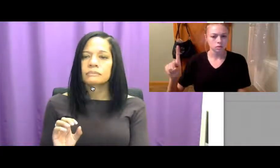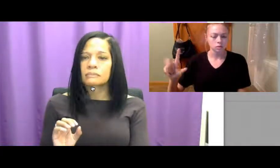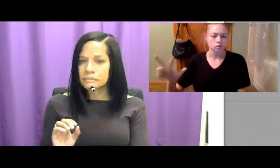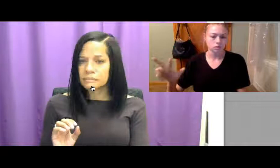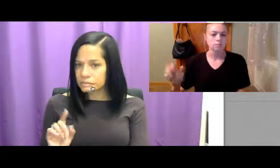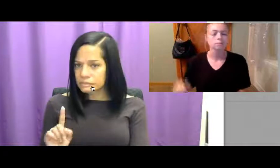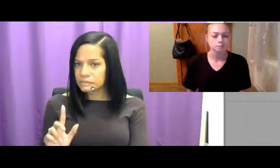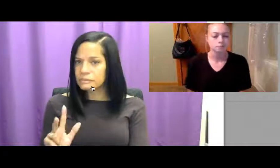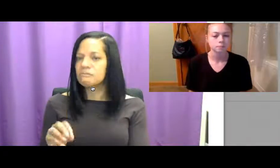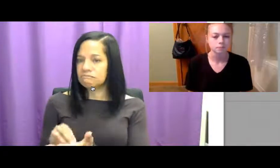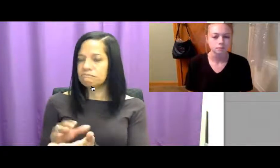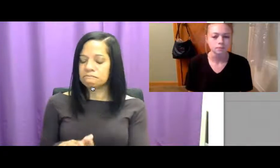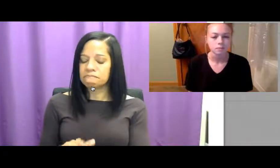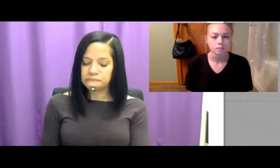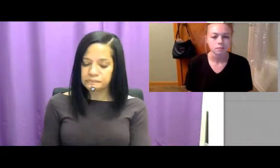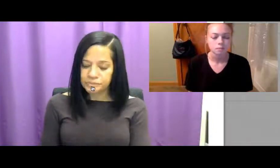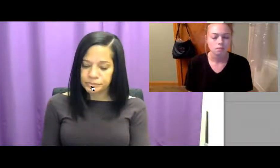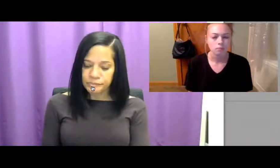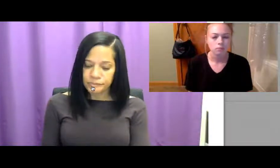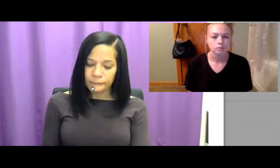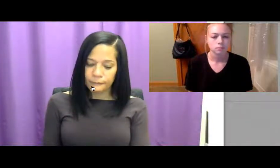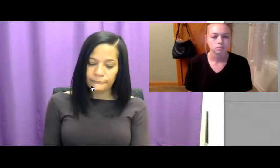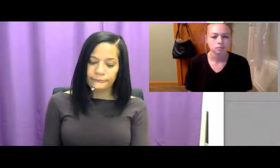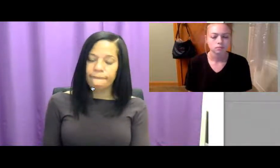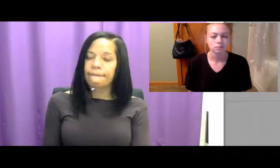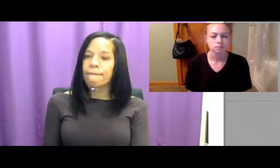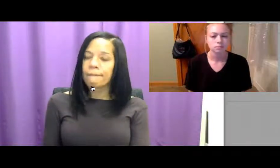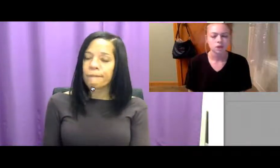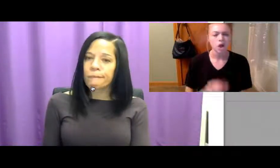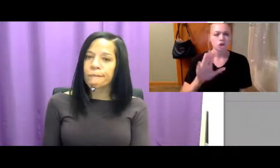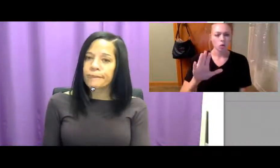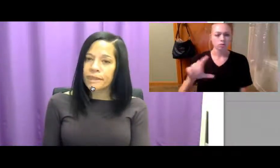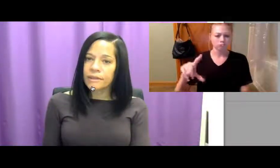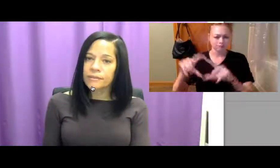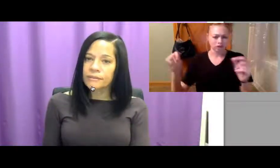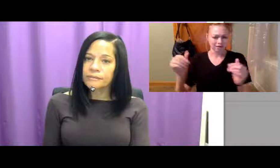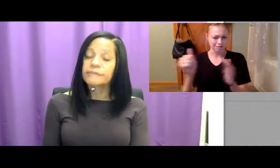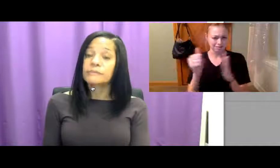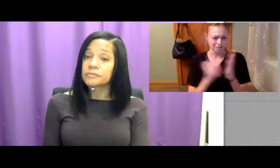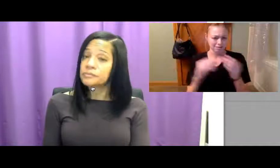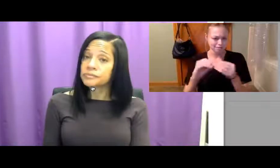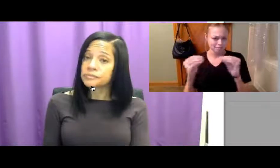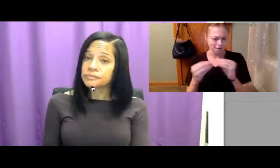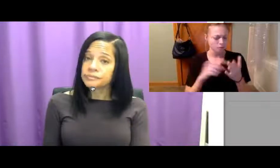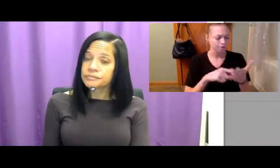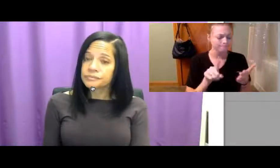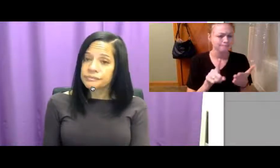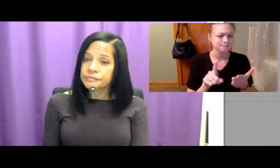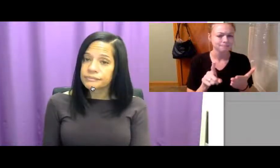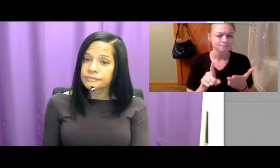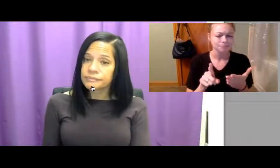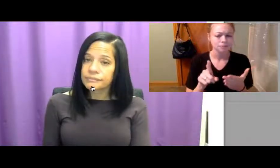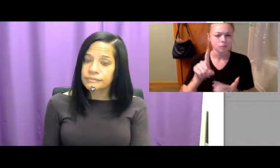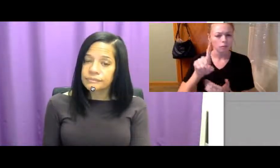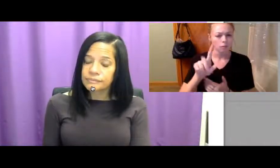042000013. And I want to verify your checking account number just to make sure I have that correct.